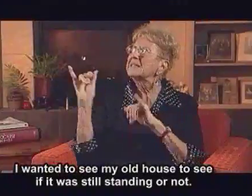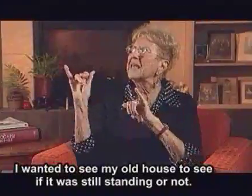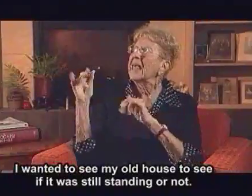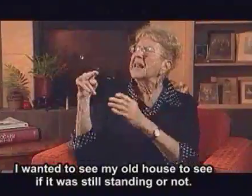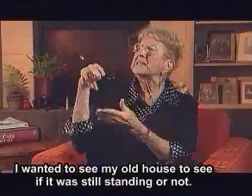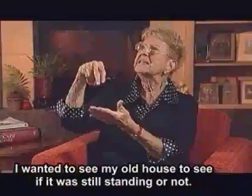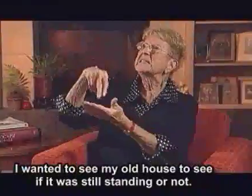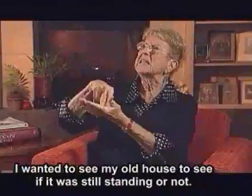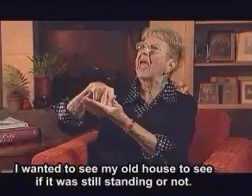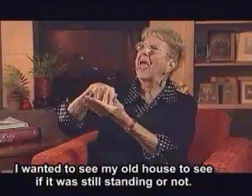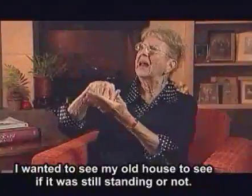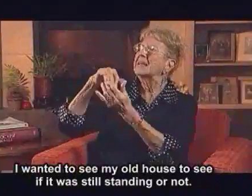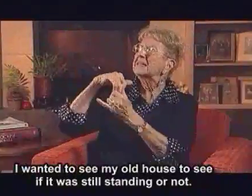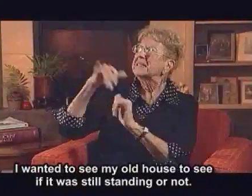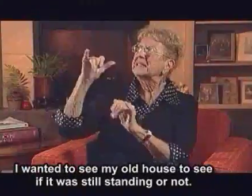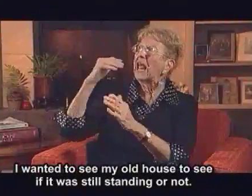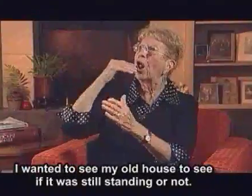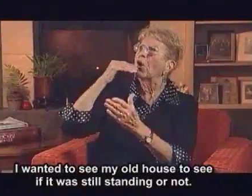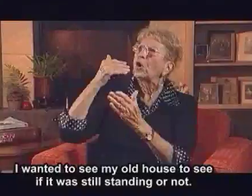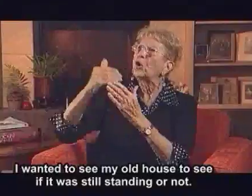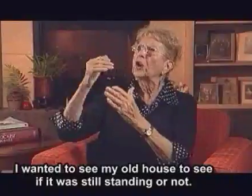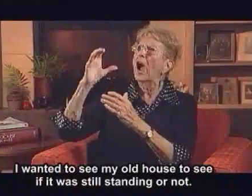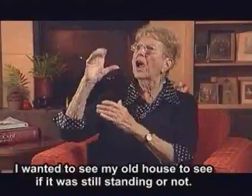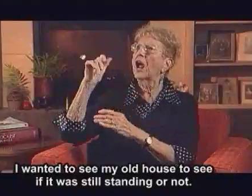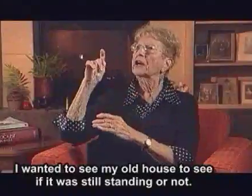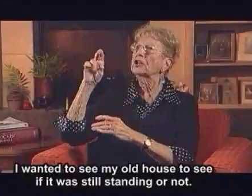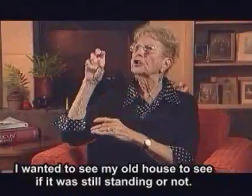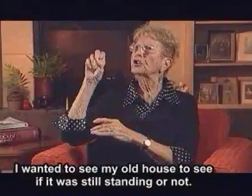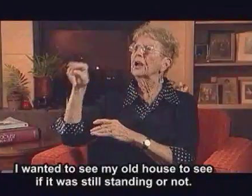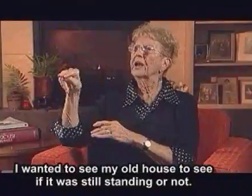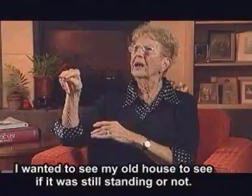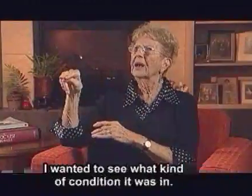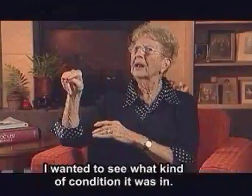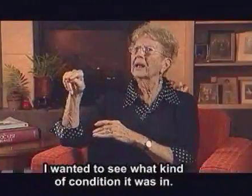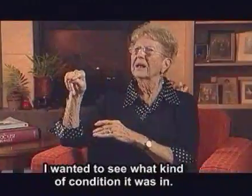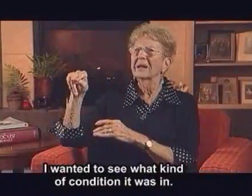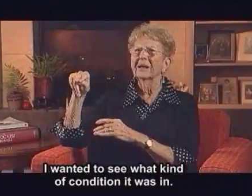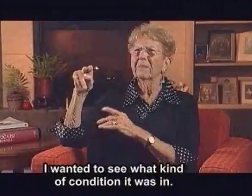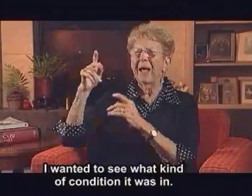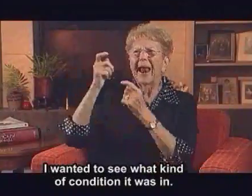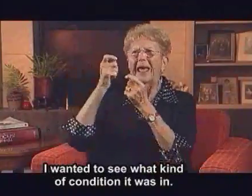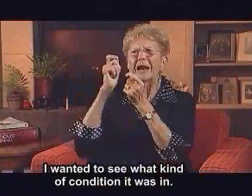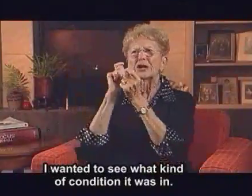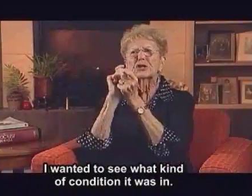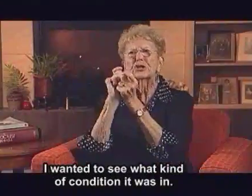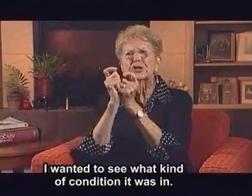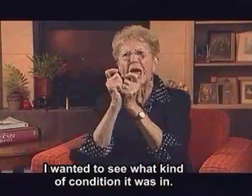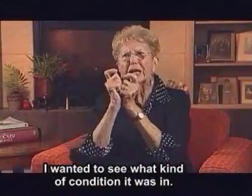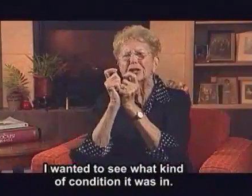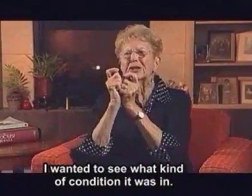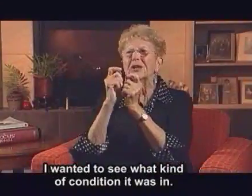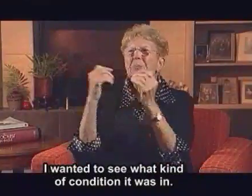I wanted to see my old house to see if it was still standing or not. I wanted to see what kind of condition it was in.